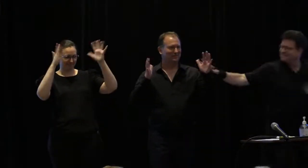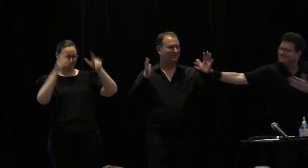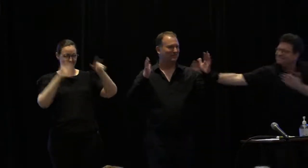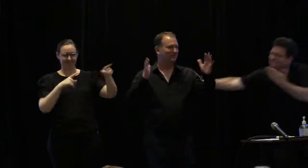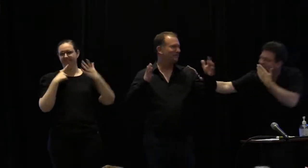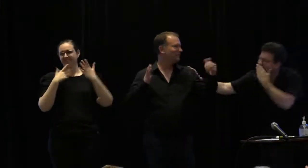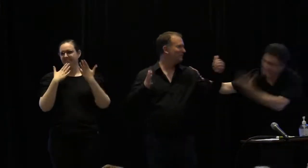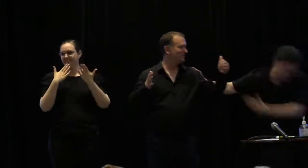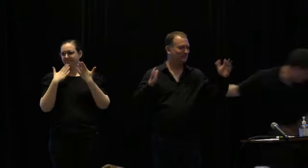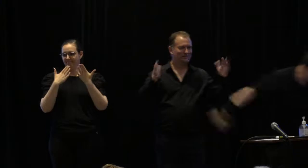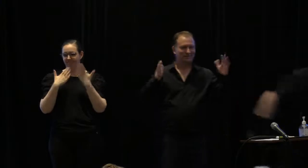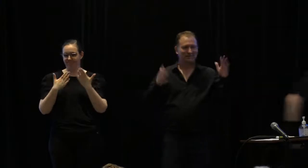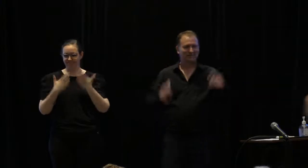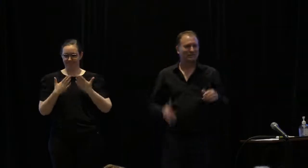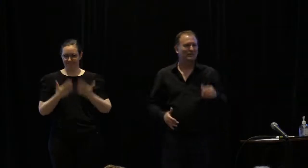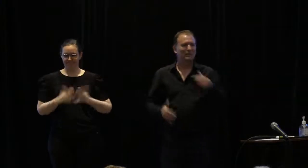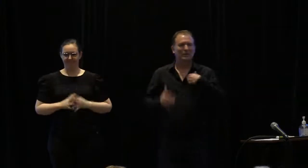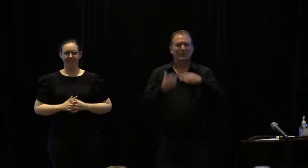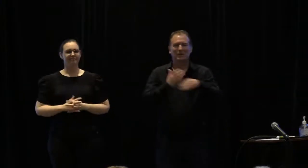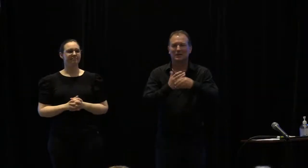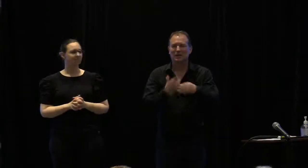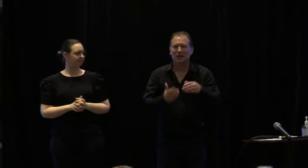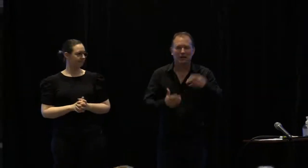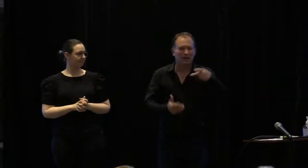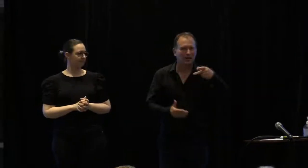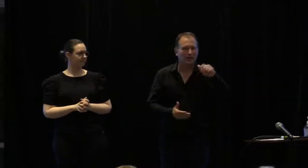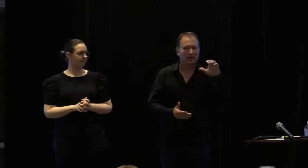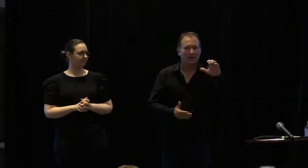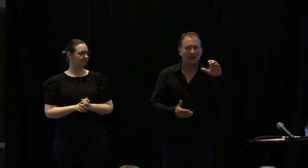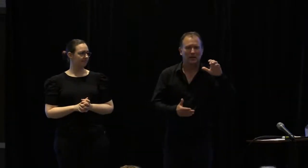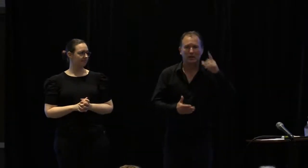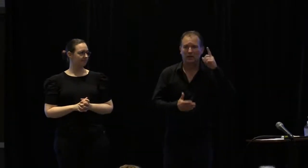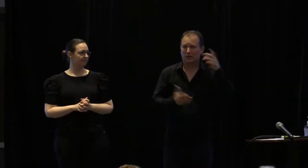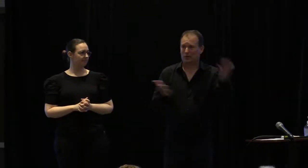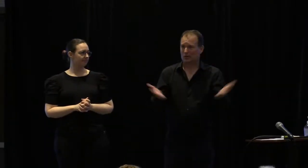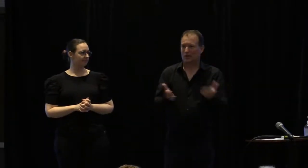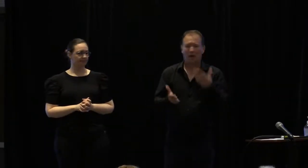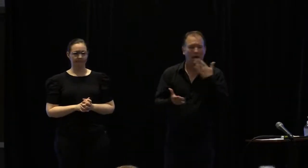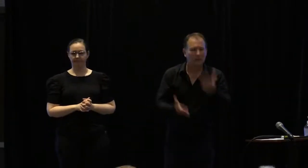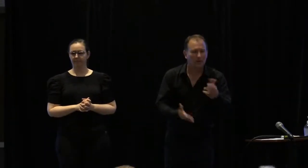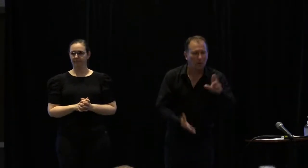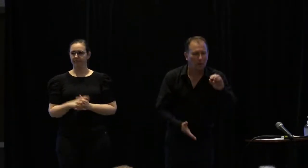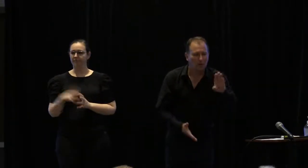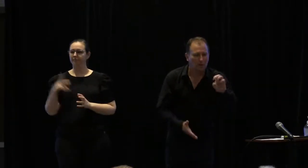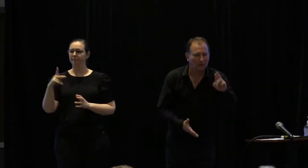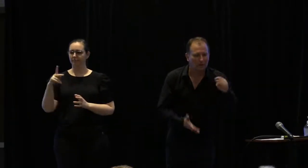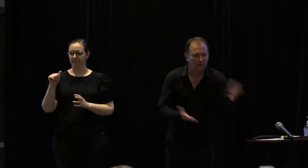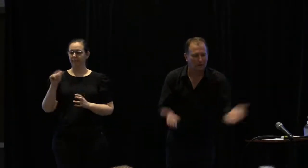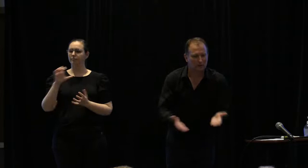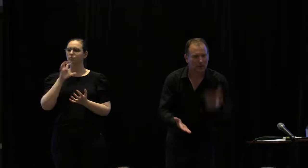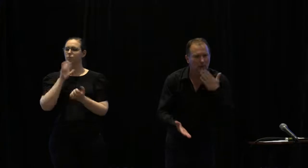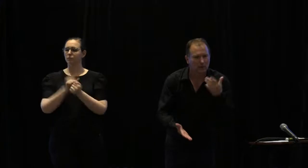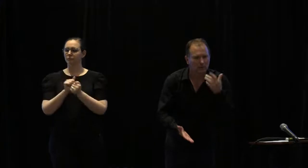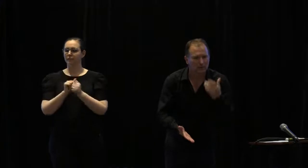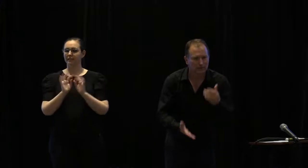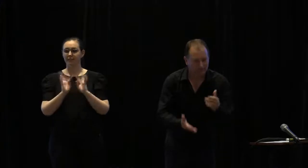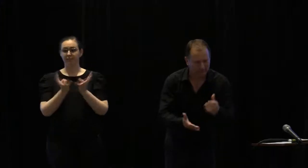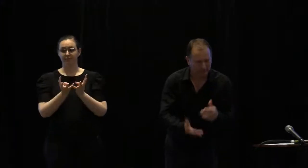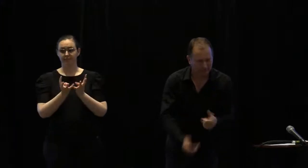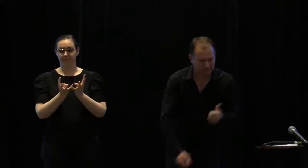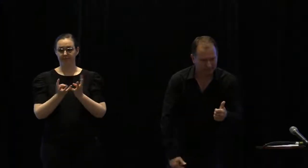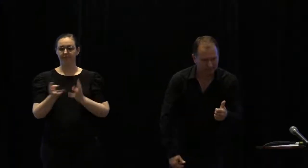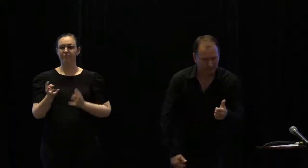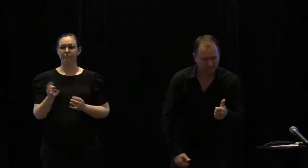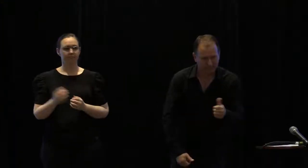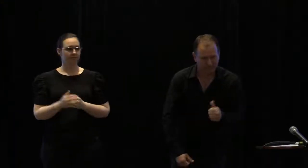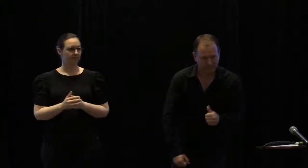thank you both, Henry and Leonore. And this is Forrest, the members of the